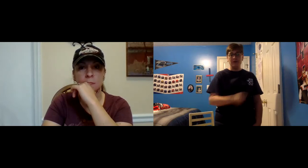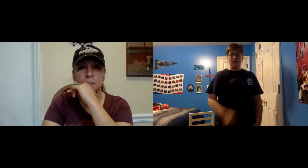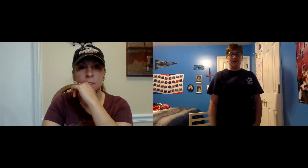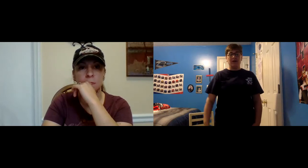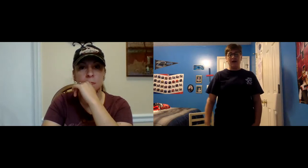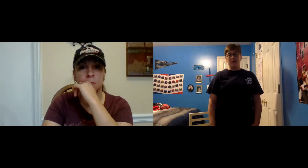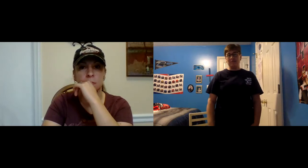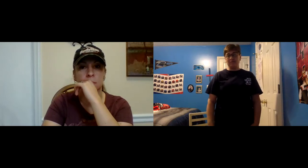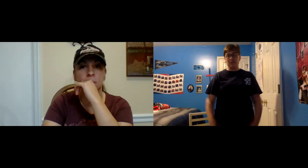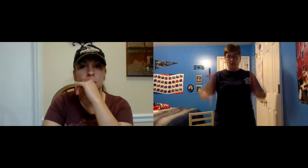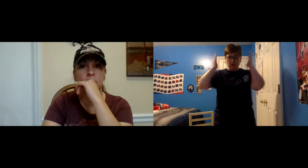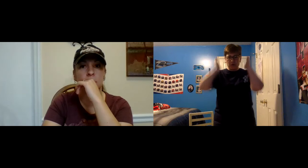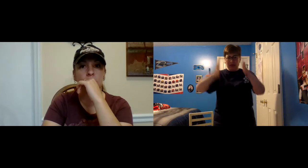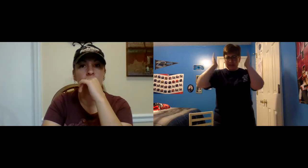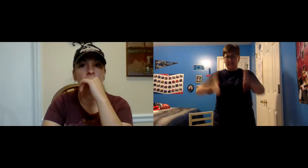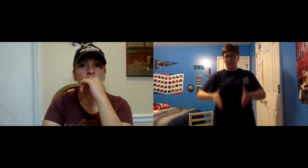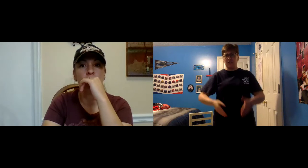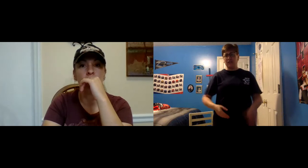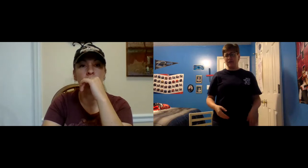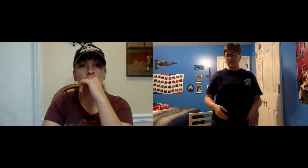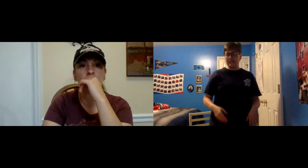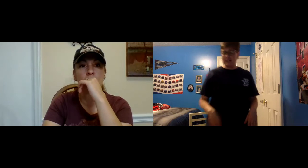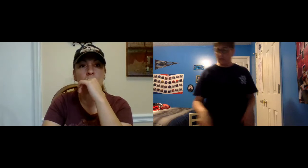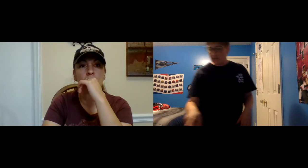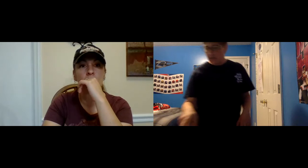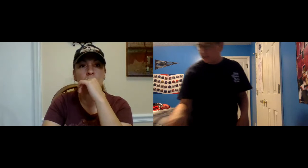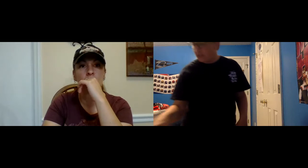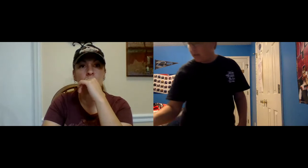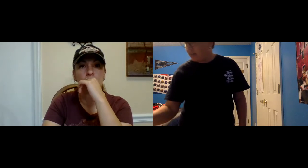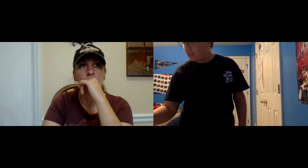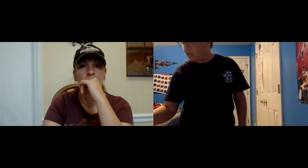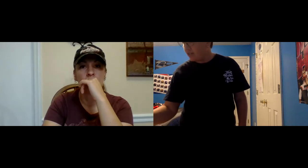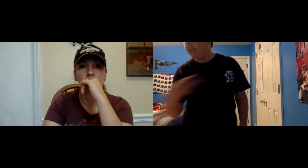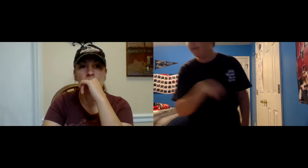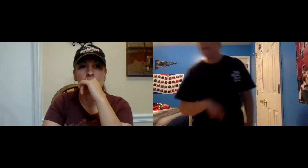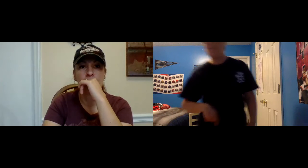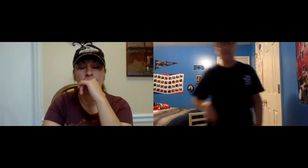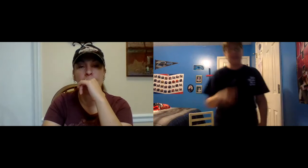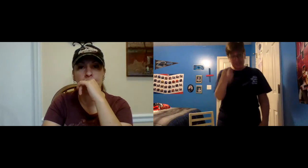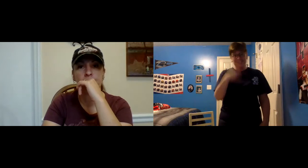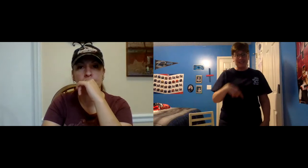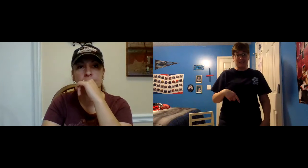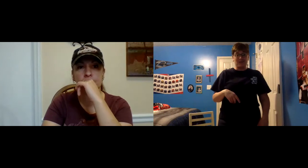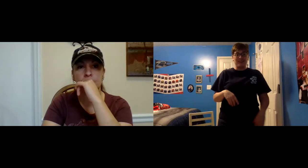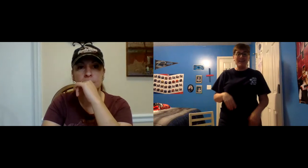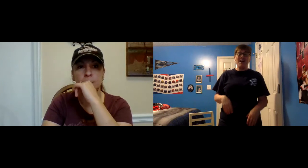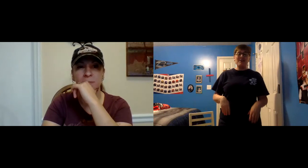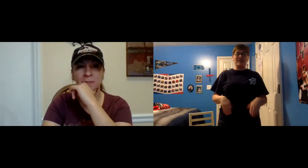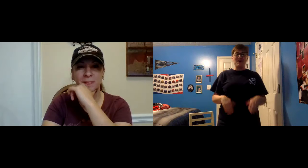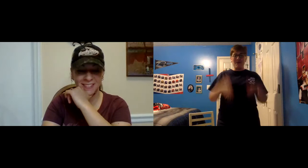no, or your pay attention, and things like that, which actually I think pay attention is on here. Yeah, actually that's the next